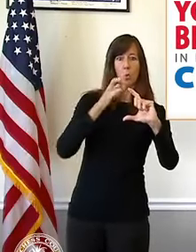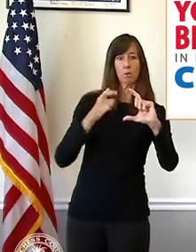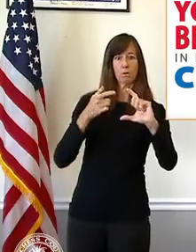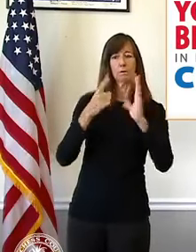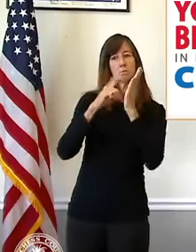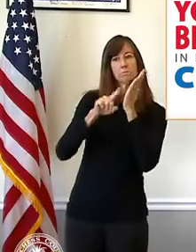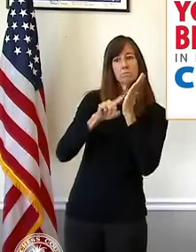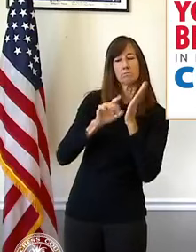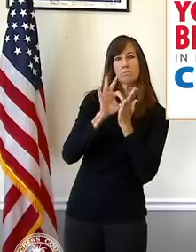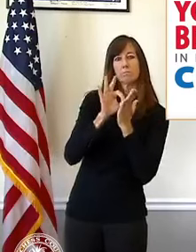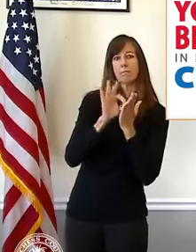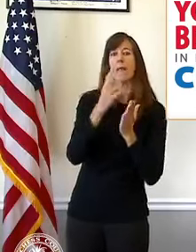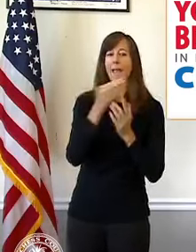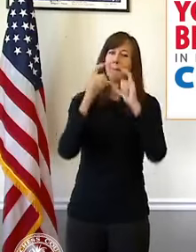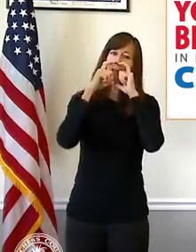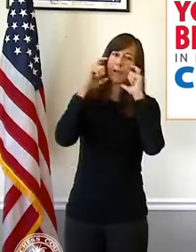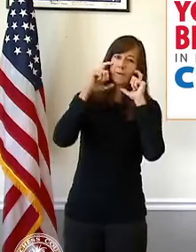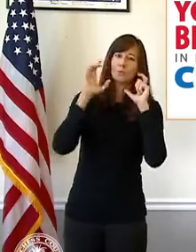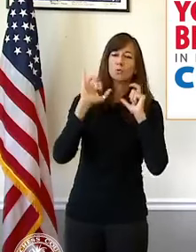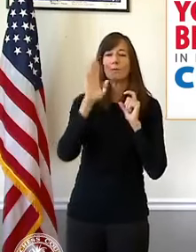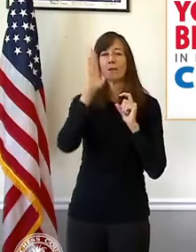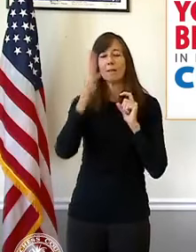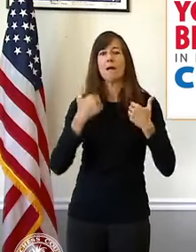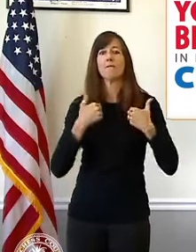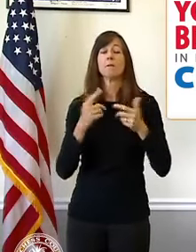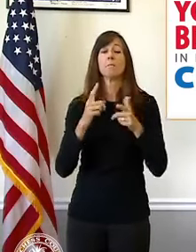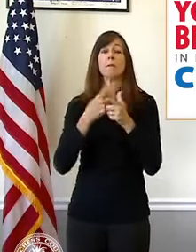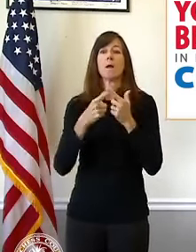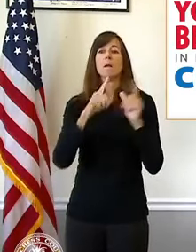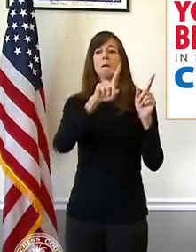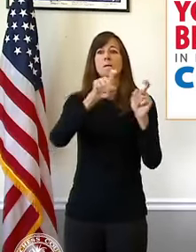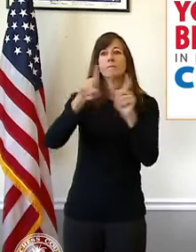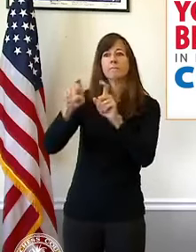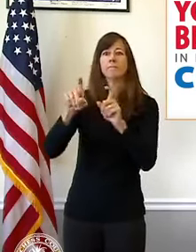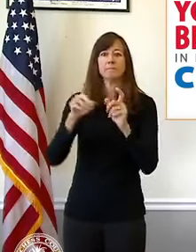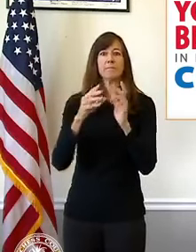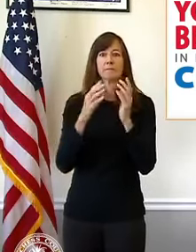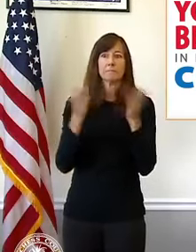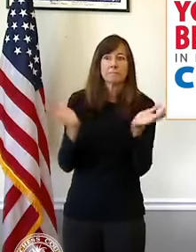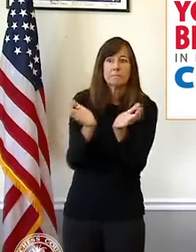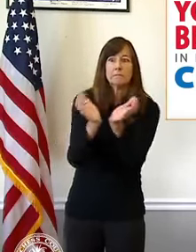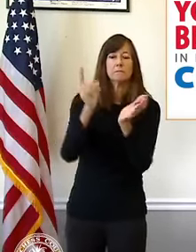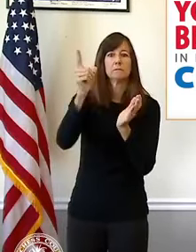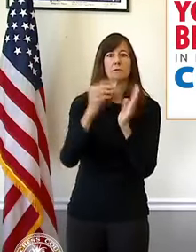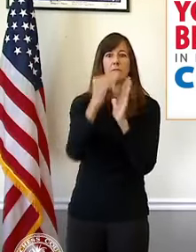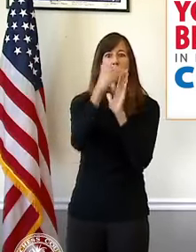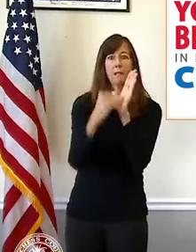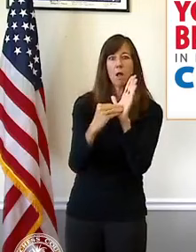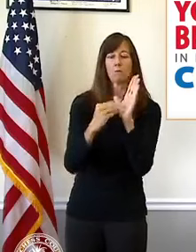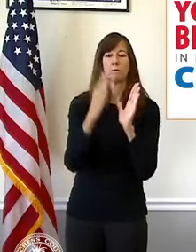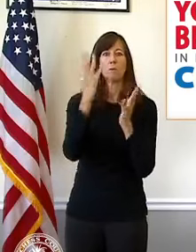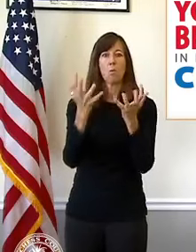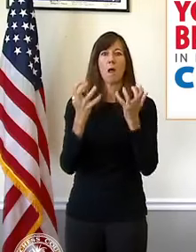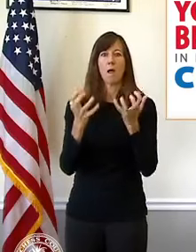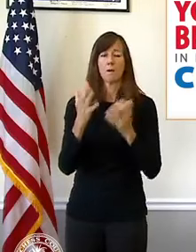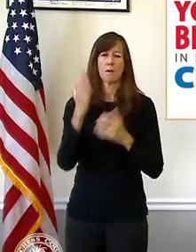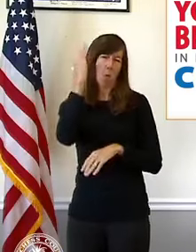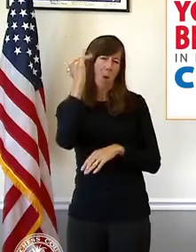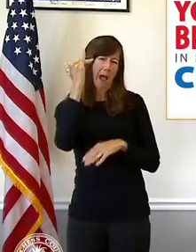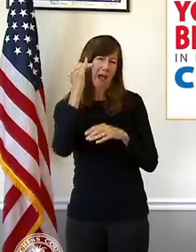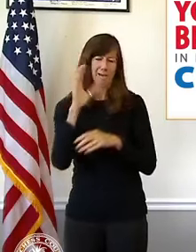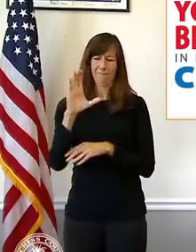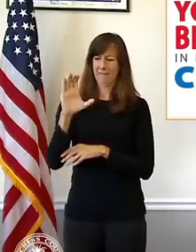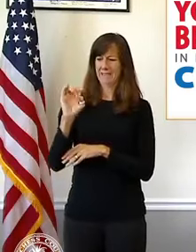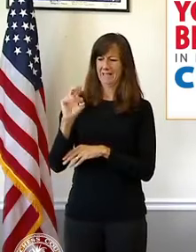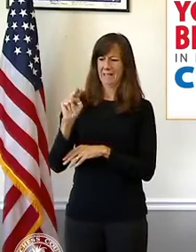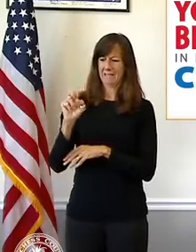you counted. Now, why is the census important? I know you probably understand or know this, but from first, the federal